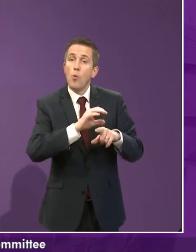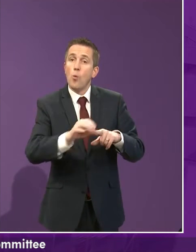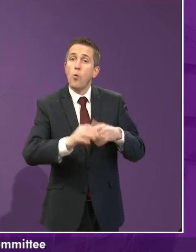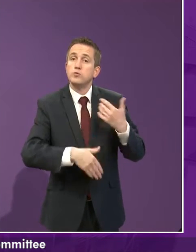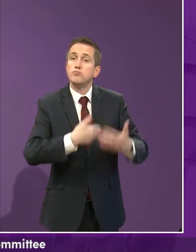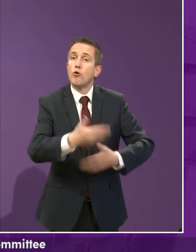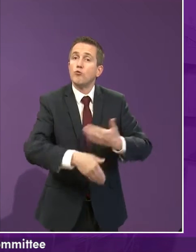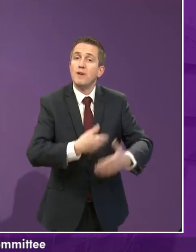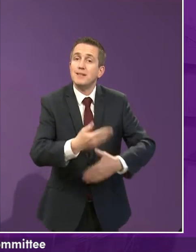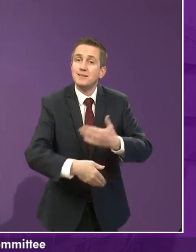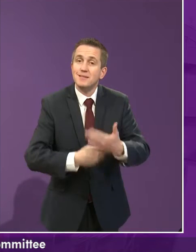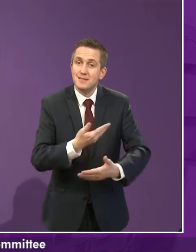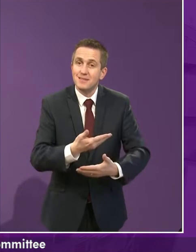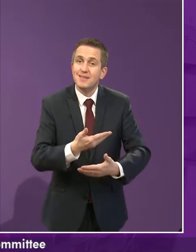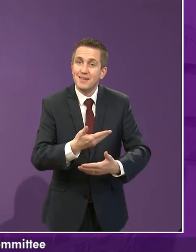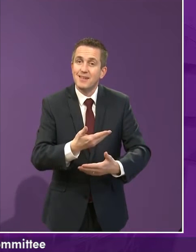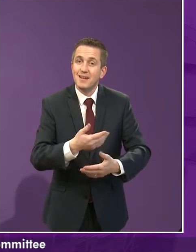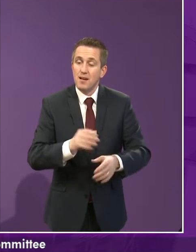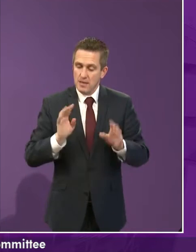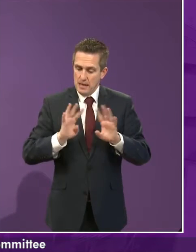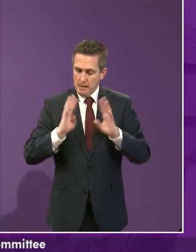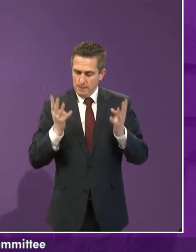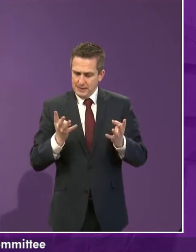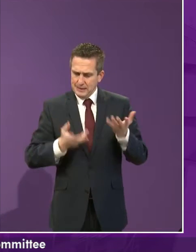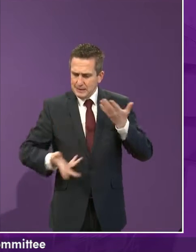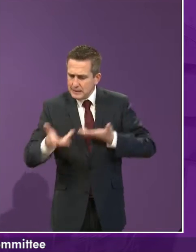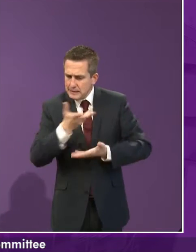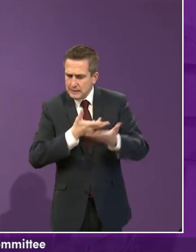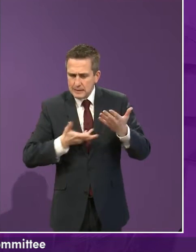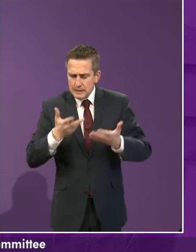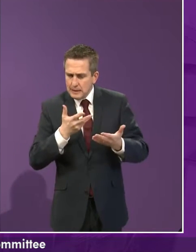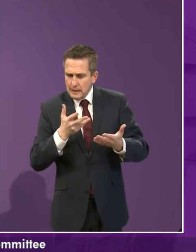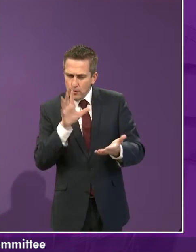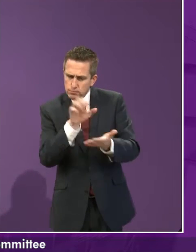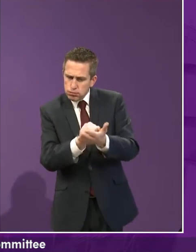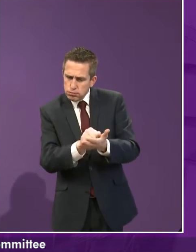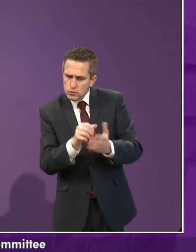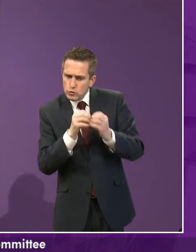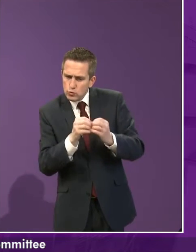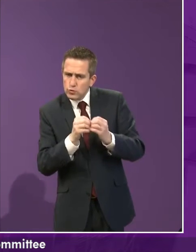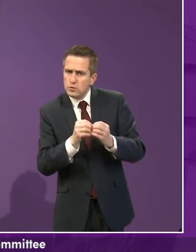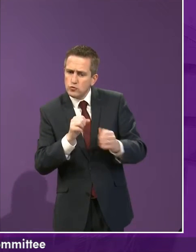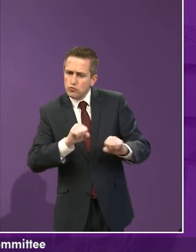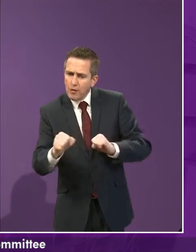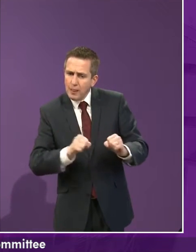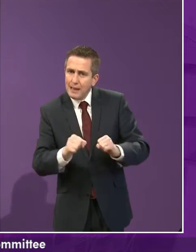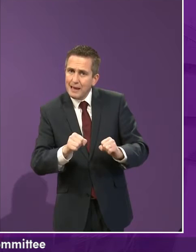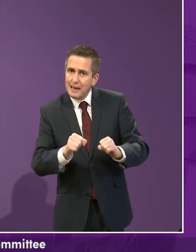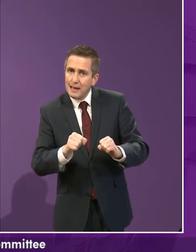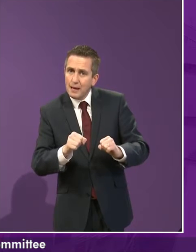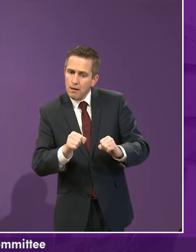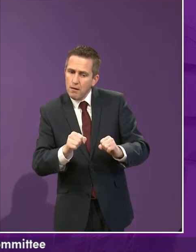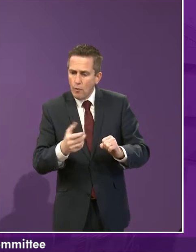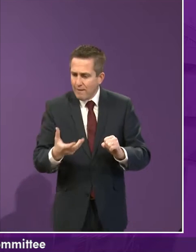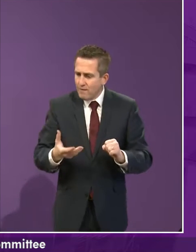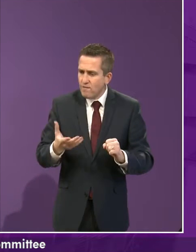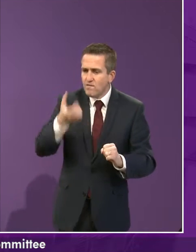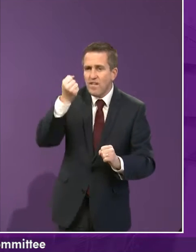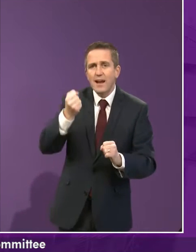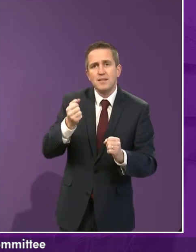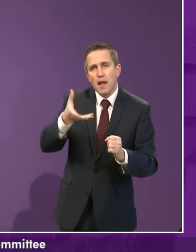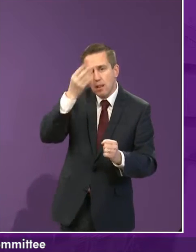at. And any student who is not doing well, again, if they have a learning agreement, that's checked, that's